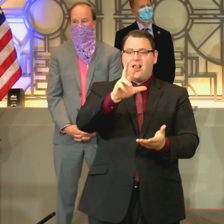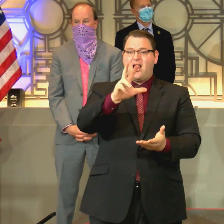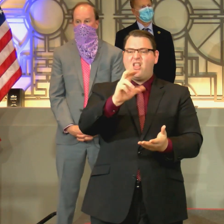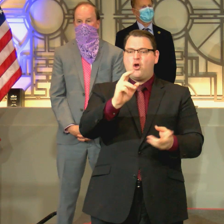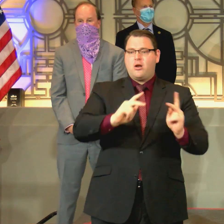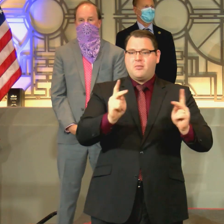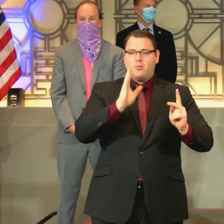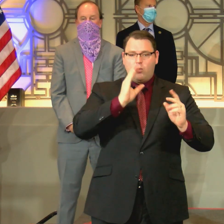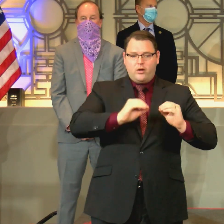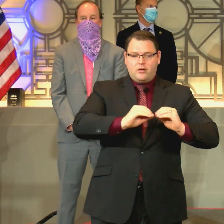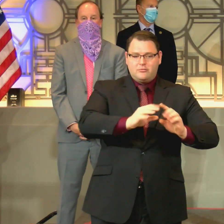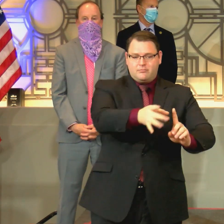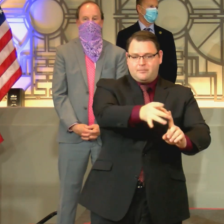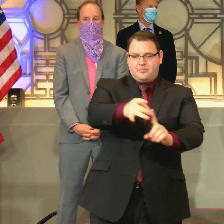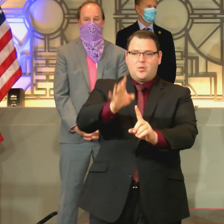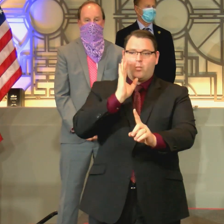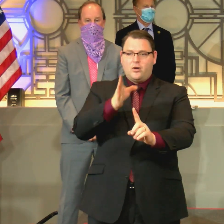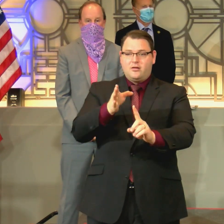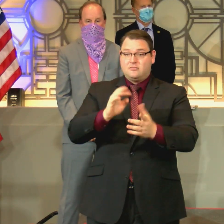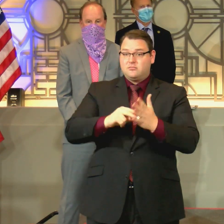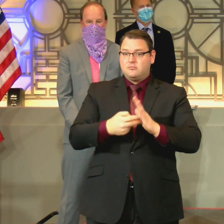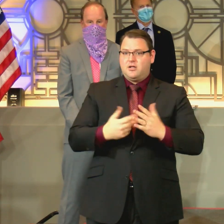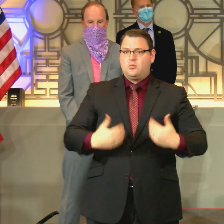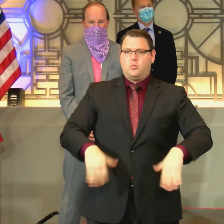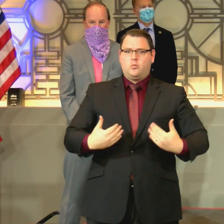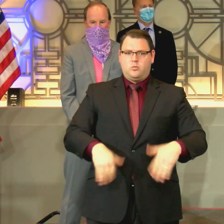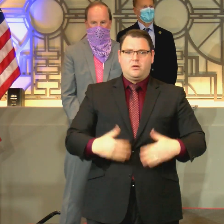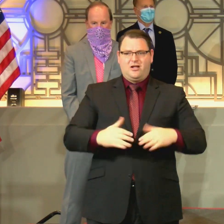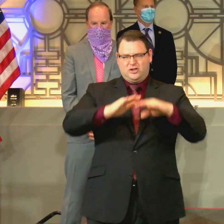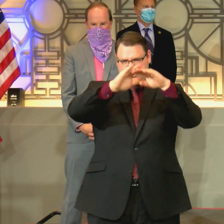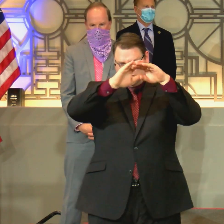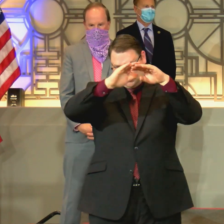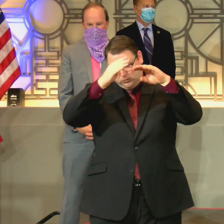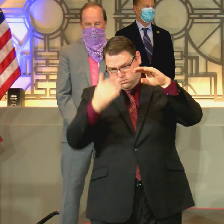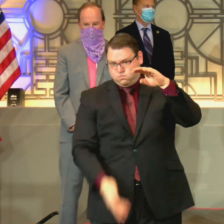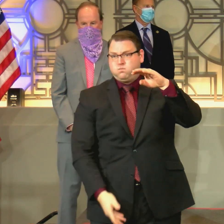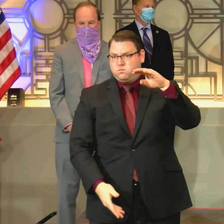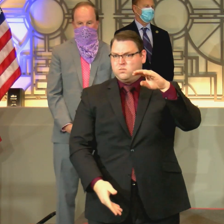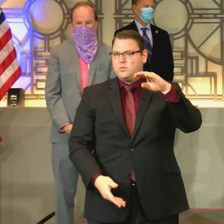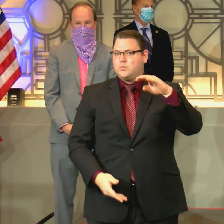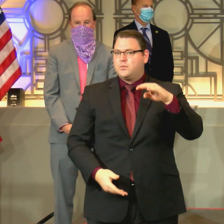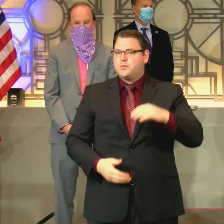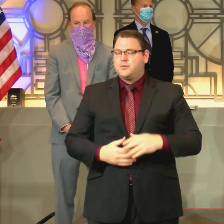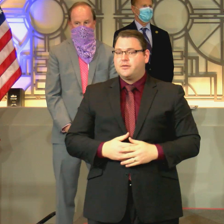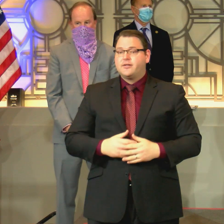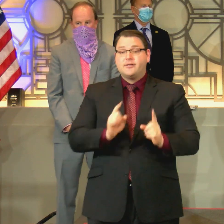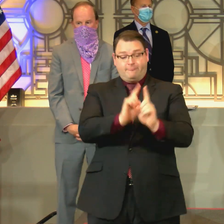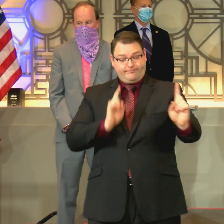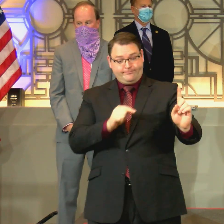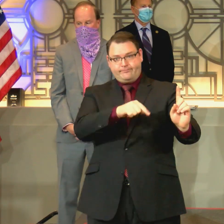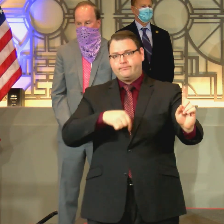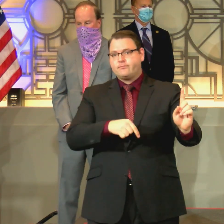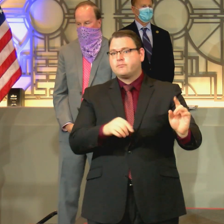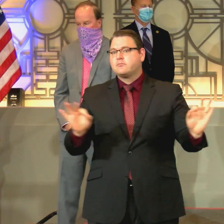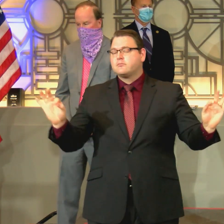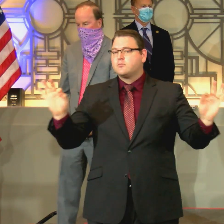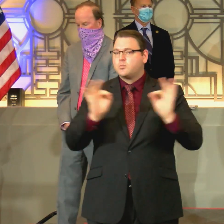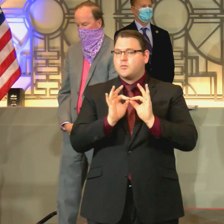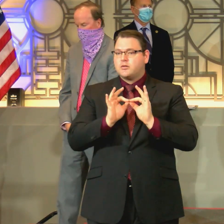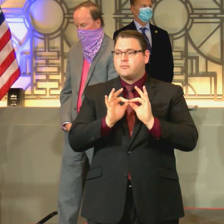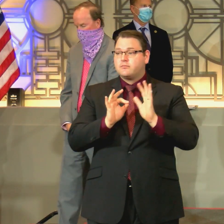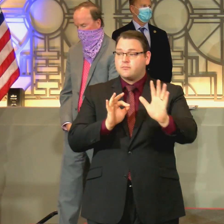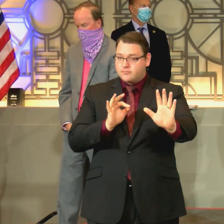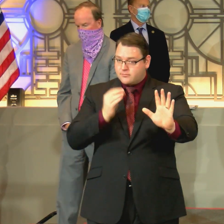than a factor of 10 reduction. So social distancing is incredibly important. That having been said, because you're wearing a